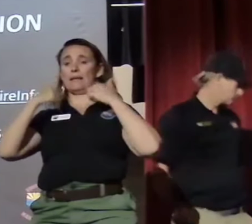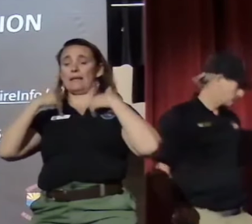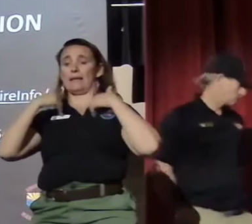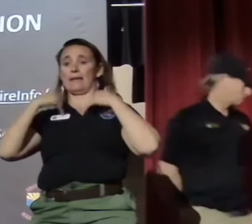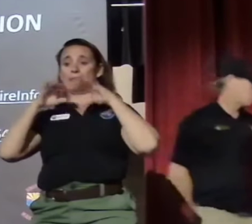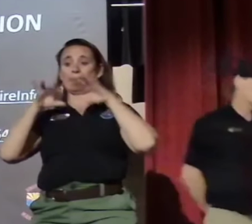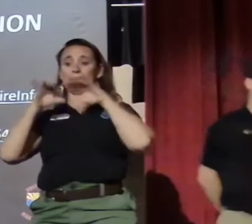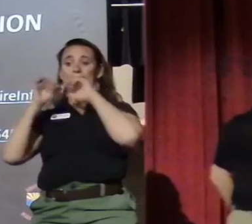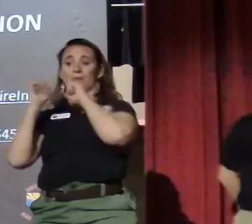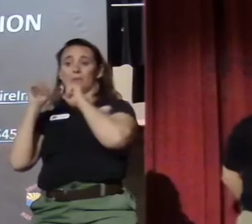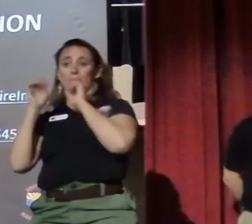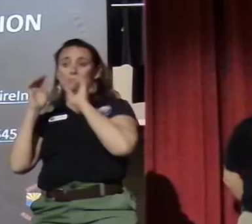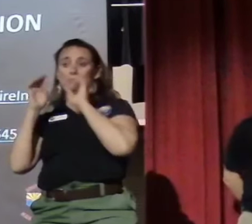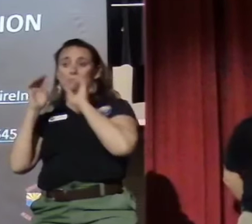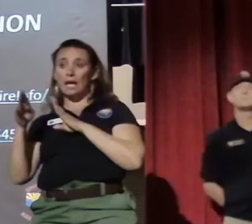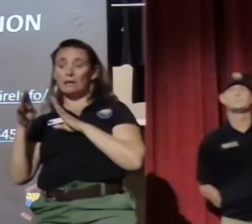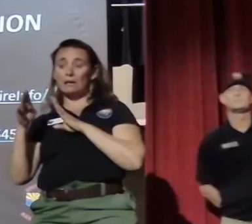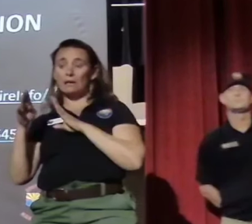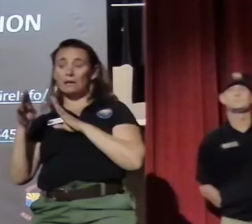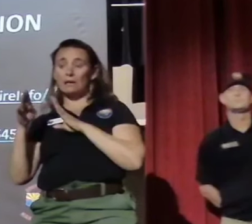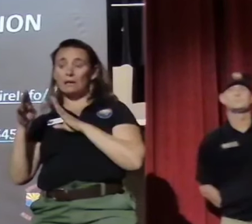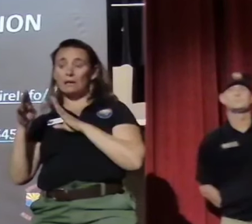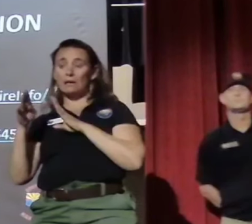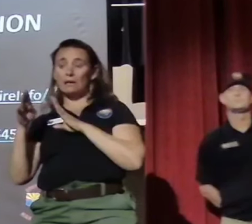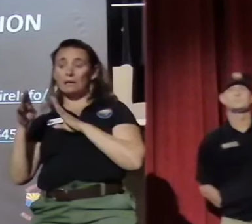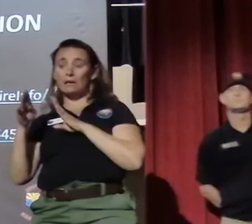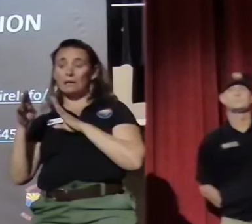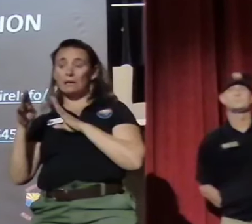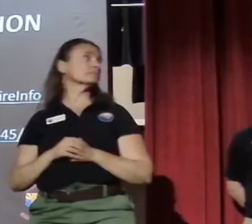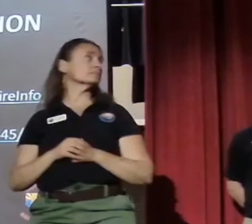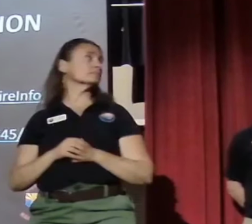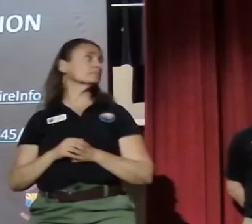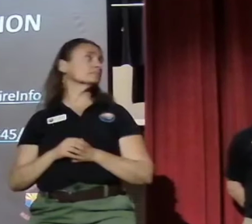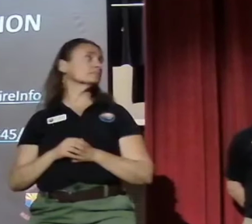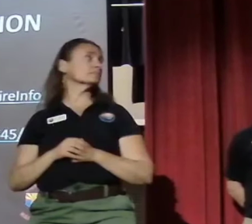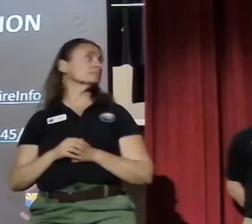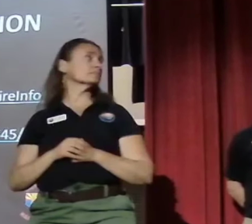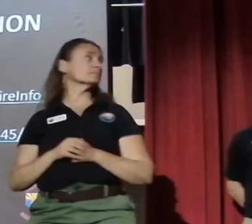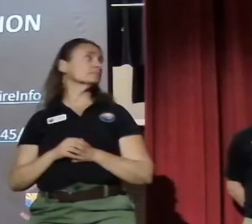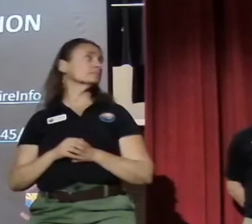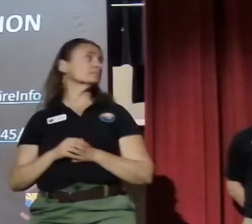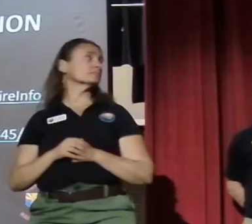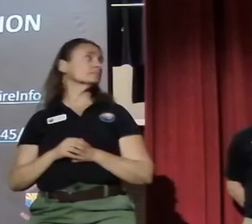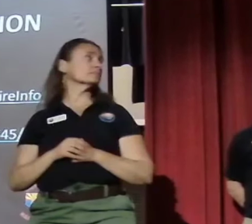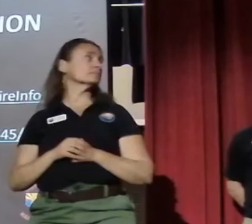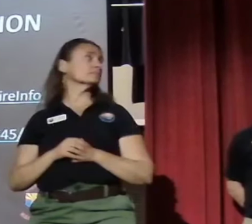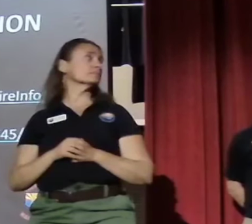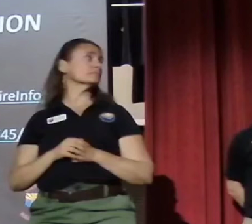not, are we working on one? so the question is, does the town of Payson have an evacuation plan? And if not, are we working on one?